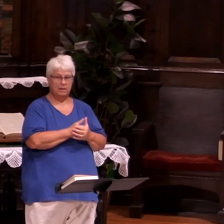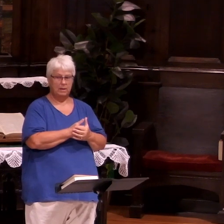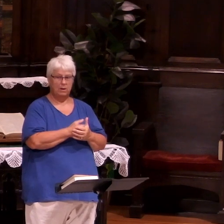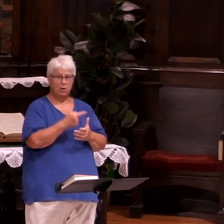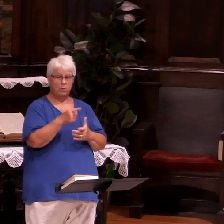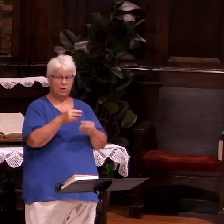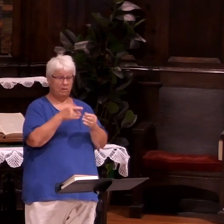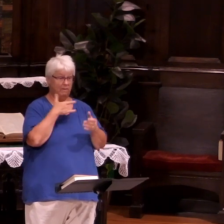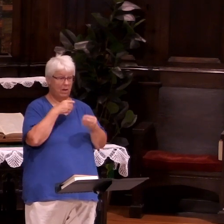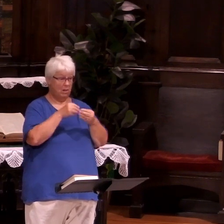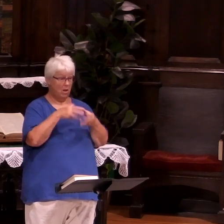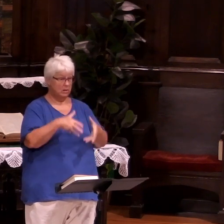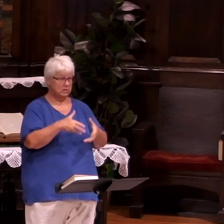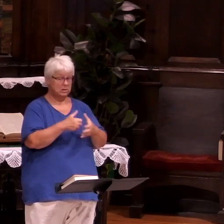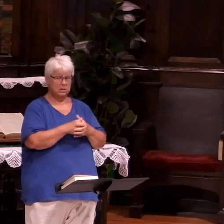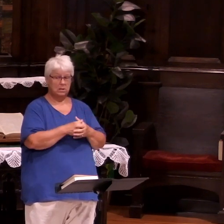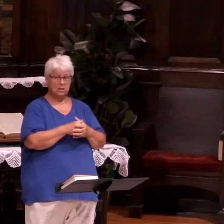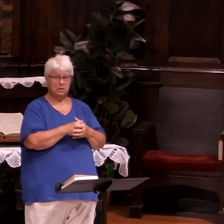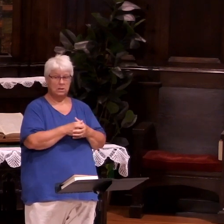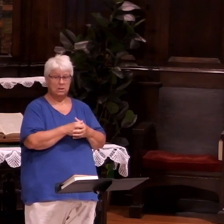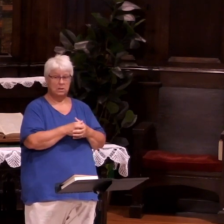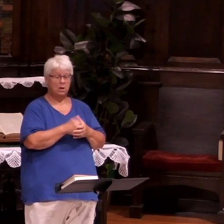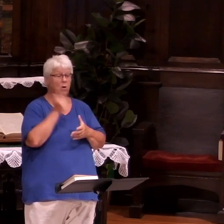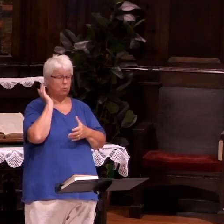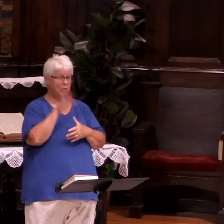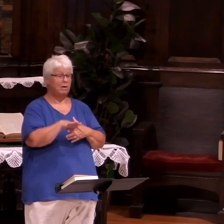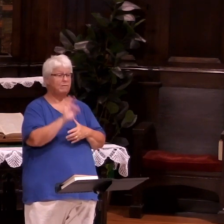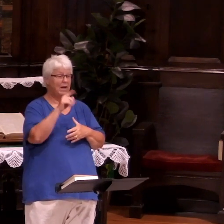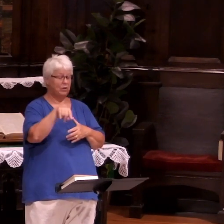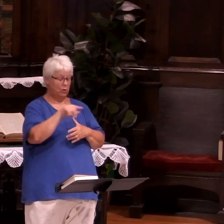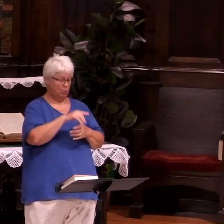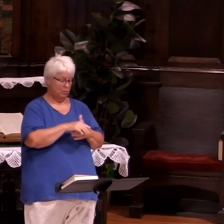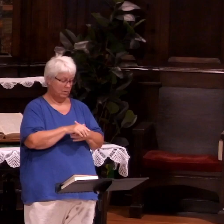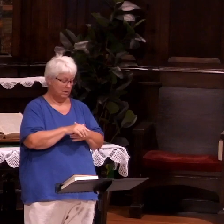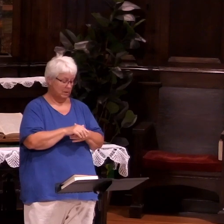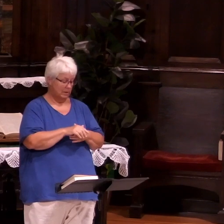are lost, we will find you.